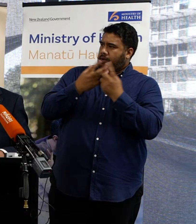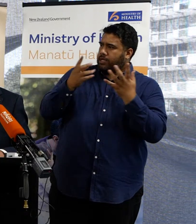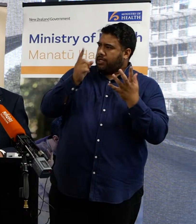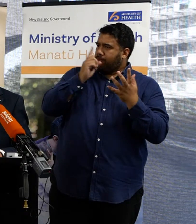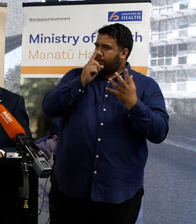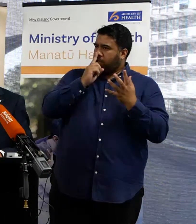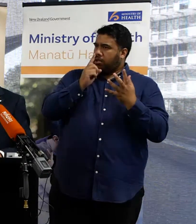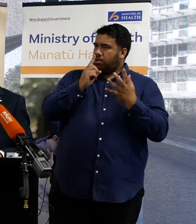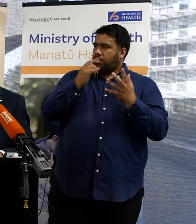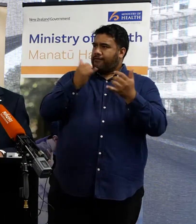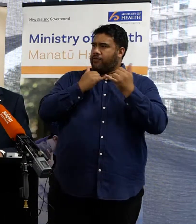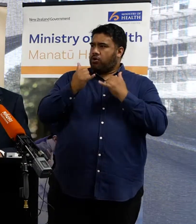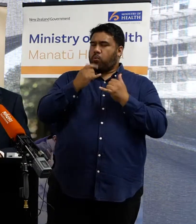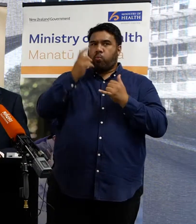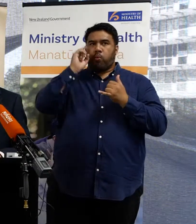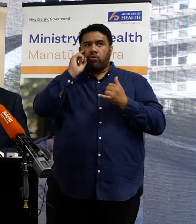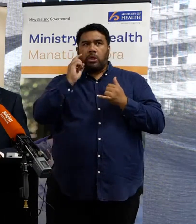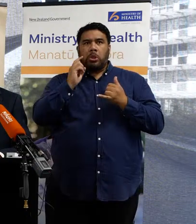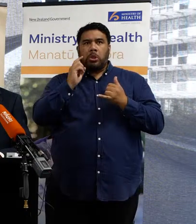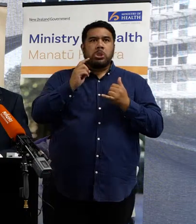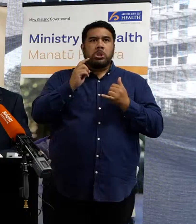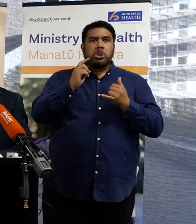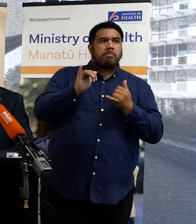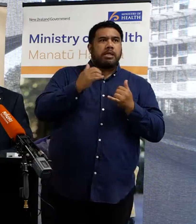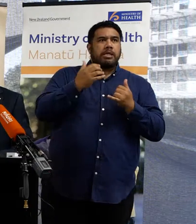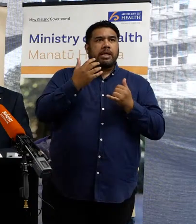in that are worried that they might have.